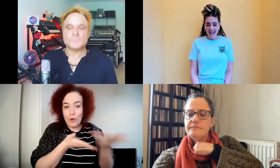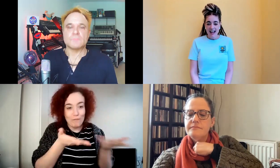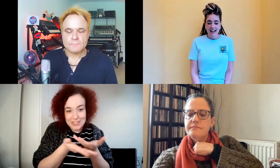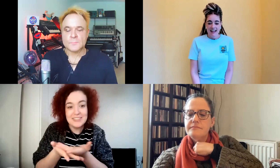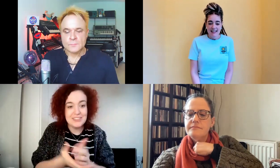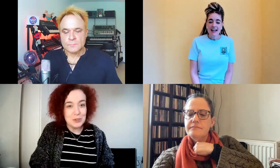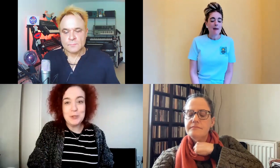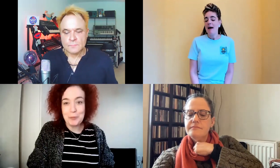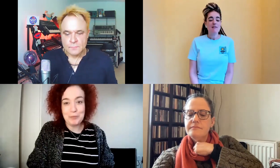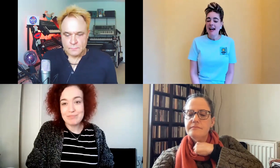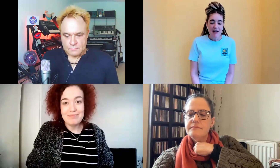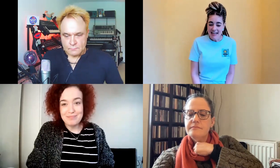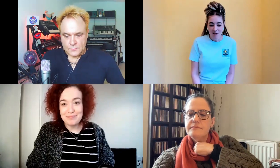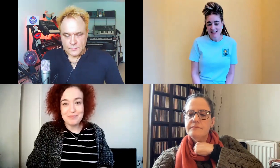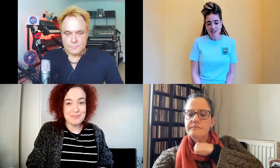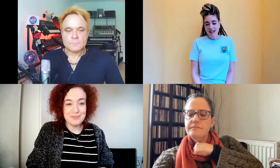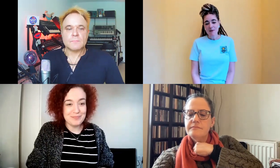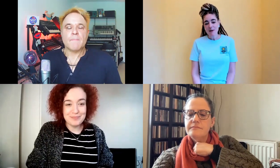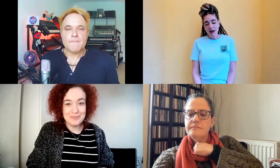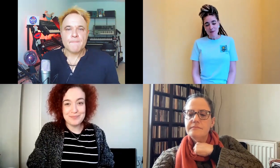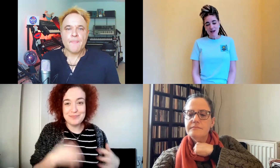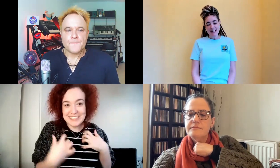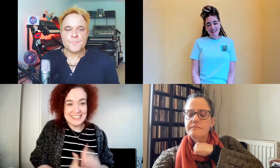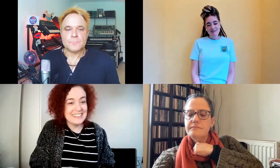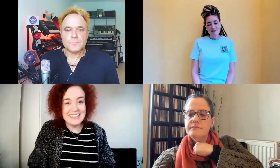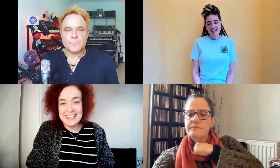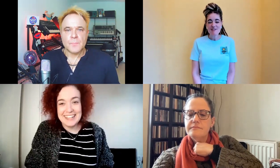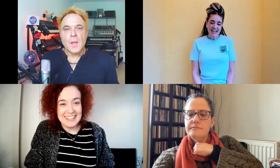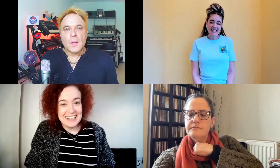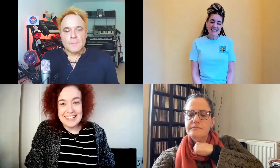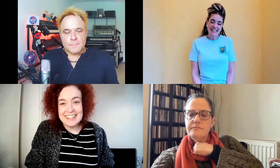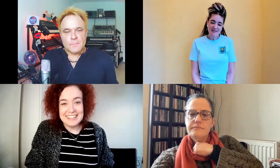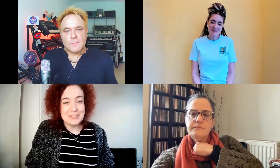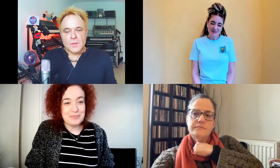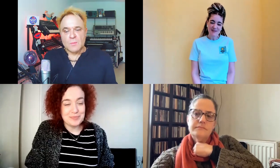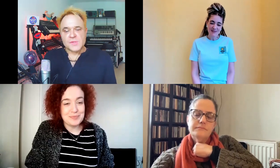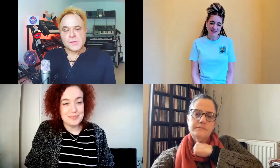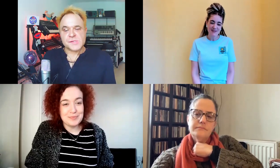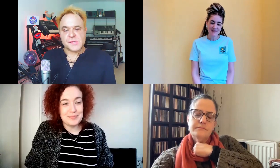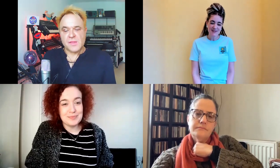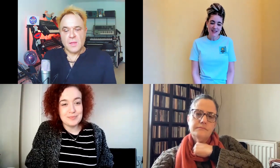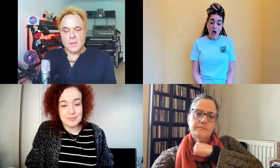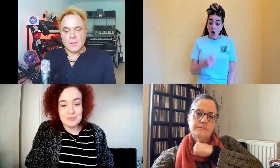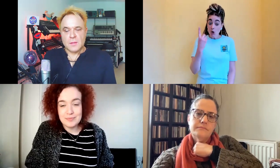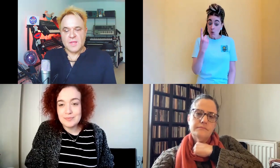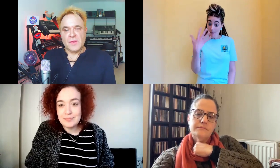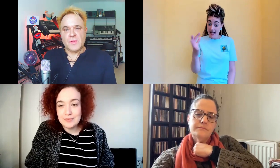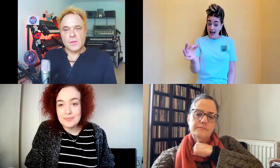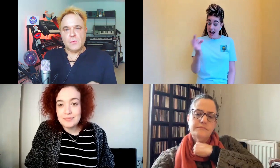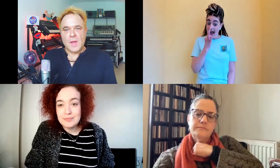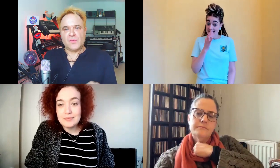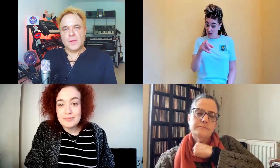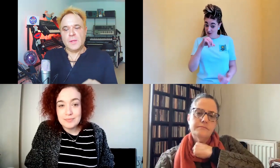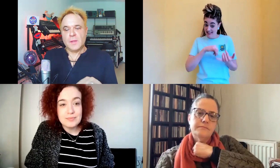and I'm happy to have any conversation with anyone about the work. It's really exciting. Someone's just said, Stephanie,